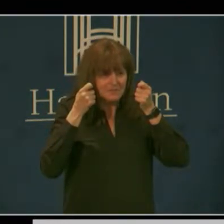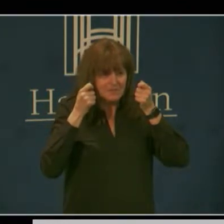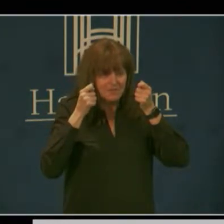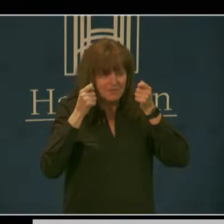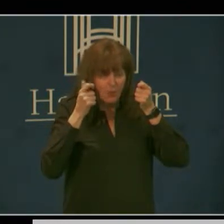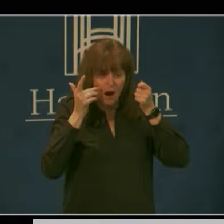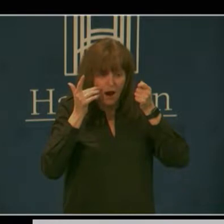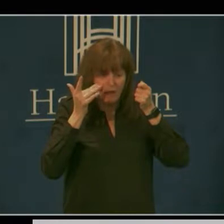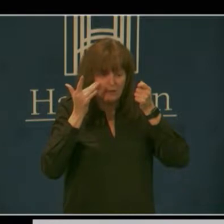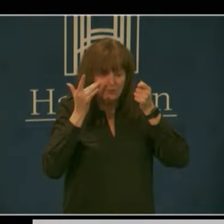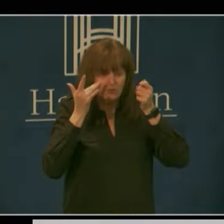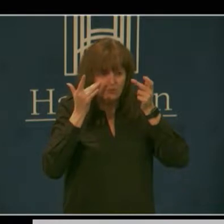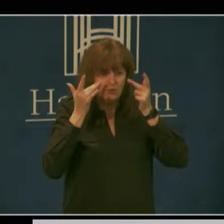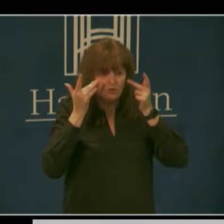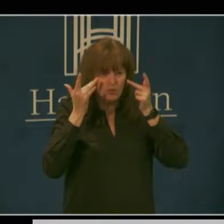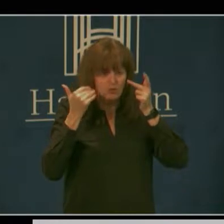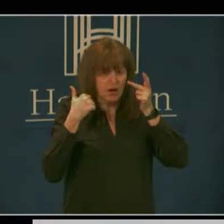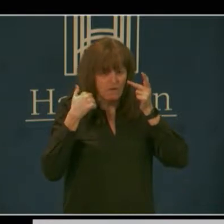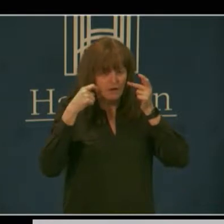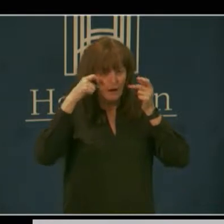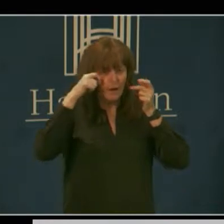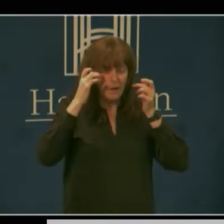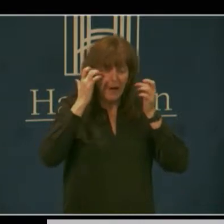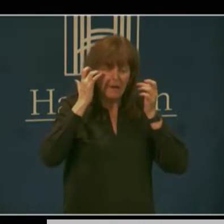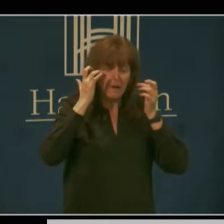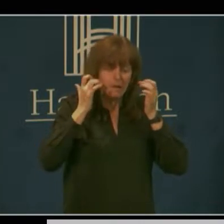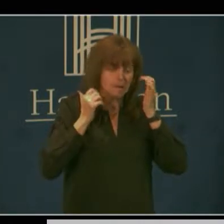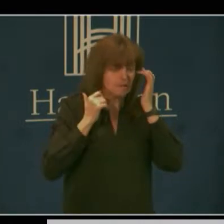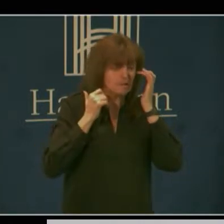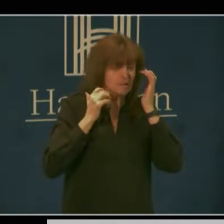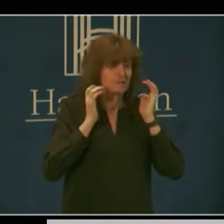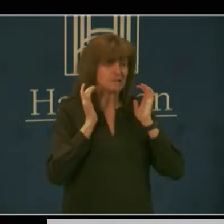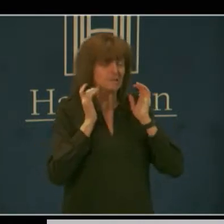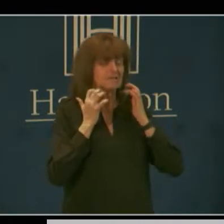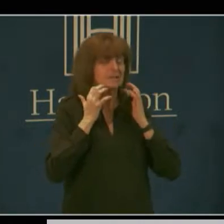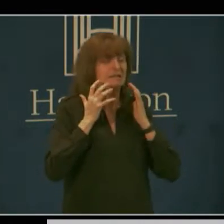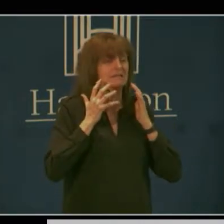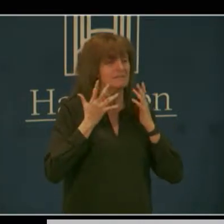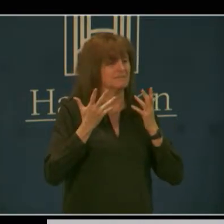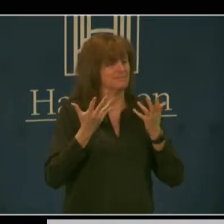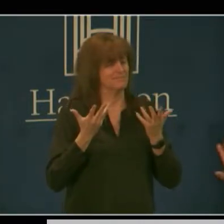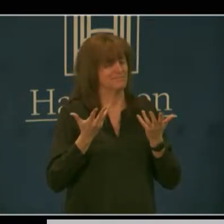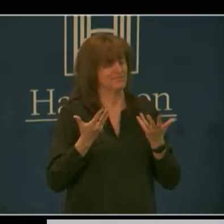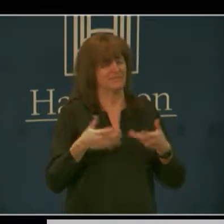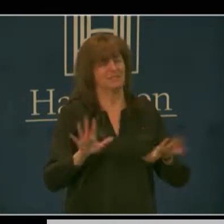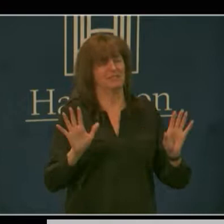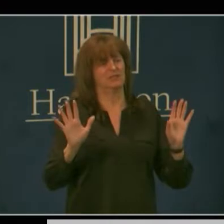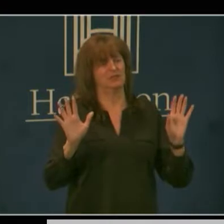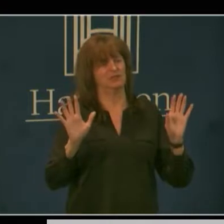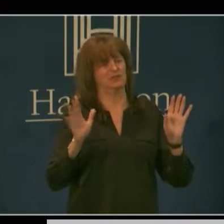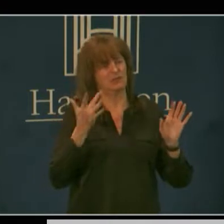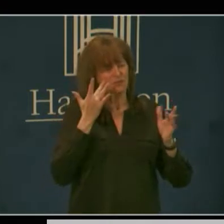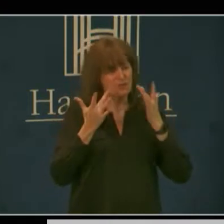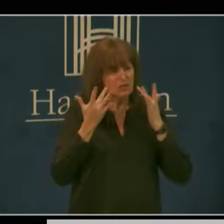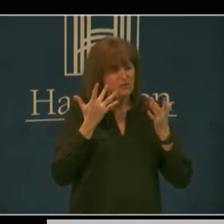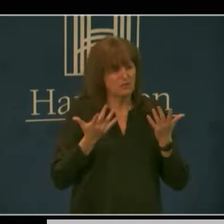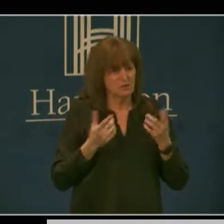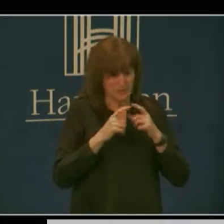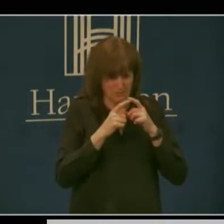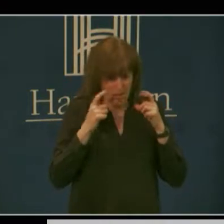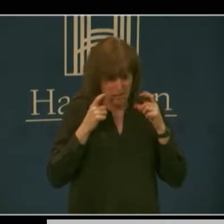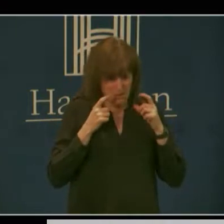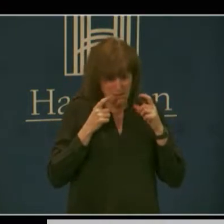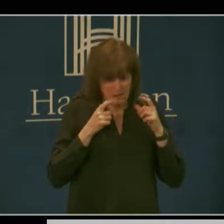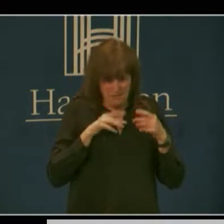The mask rubs against your face, it causes an itch, you want to adjust the mask. Now it's attracting your hands to come up. Many people,